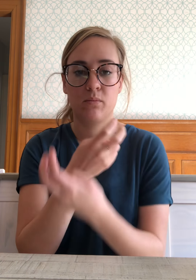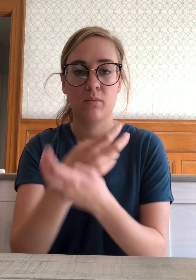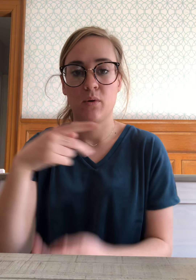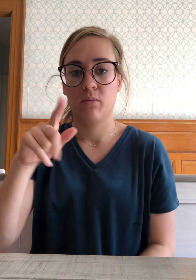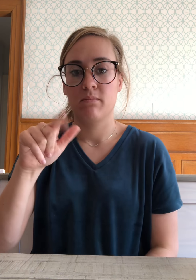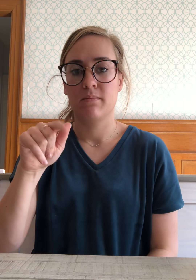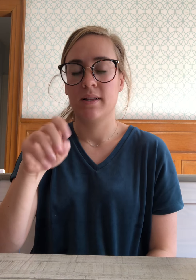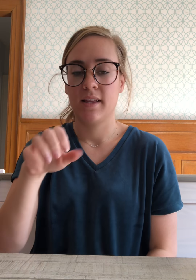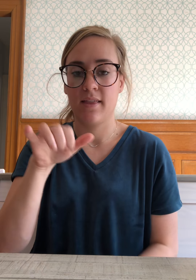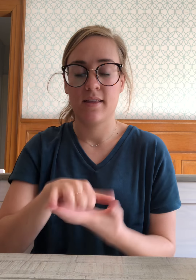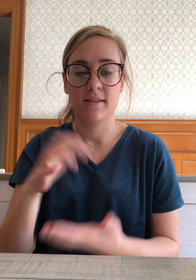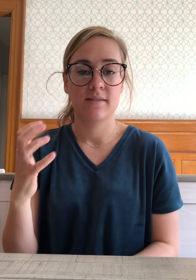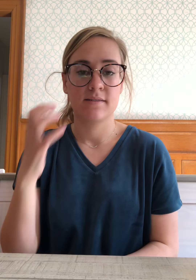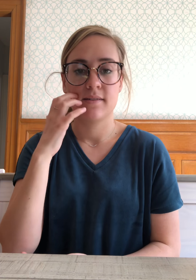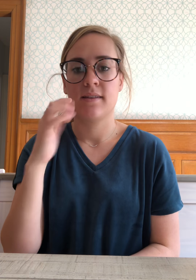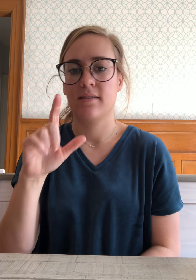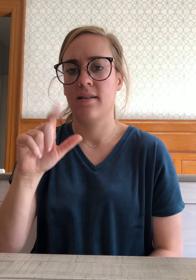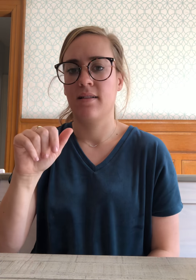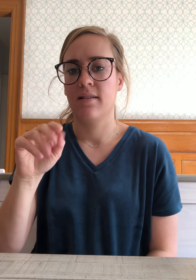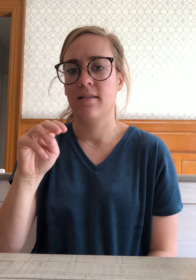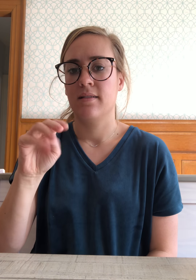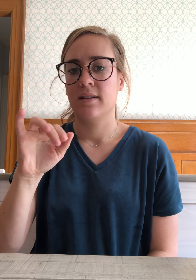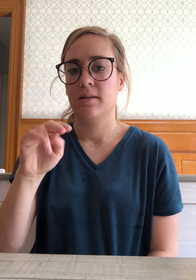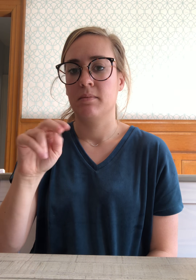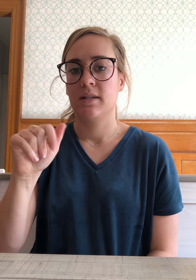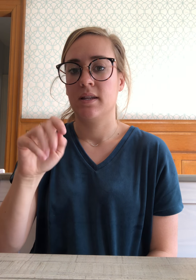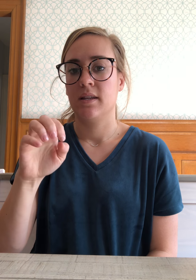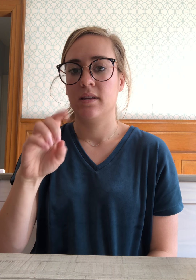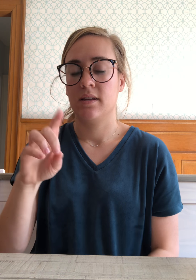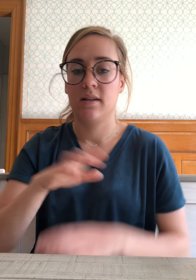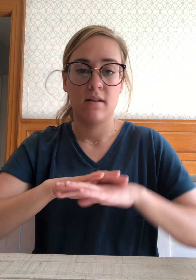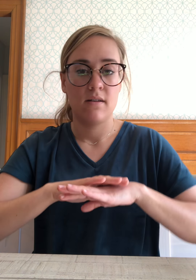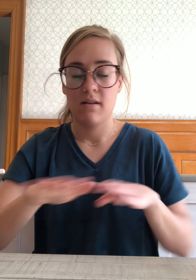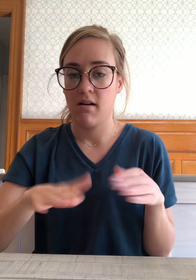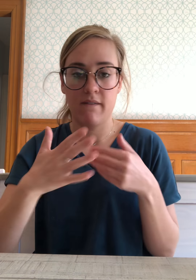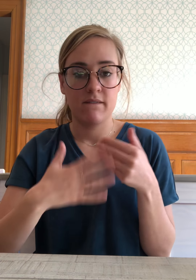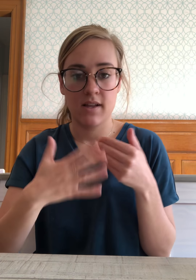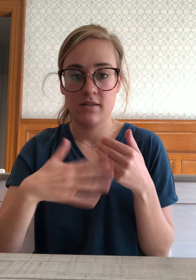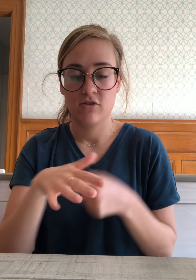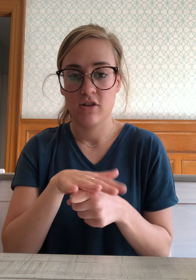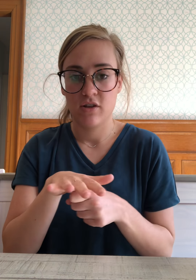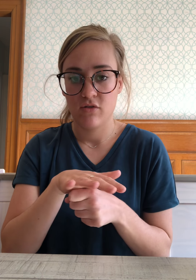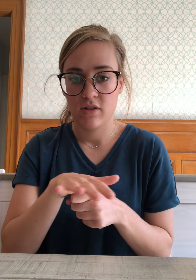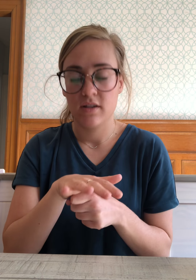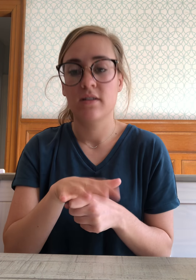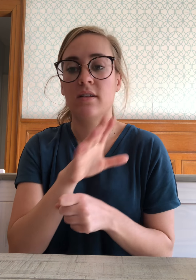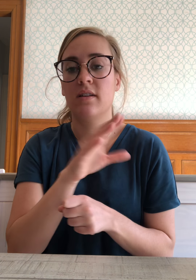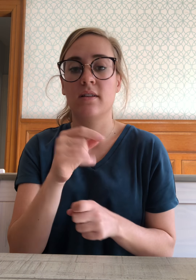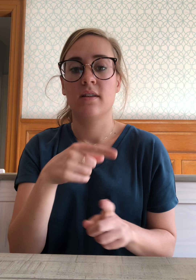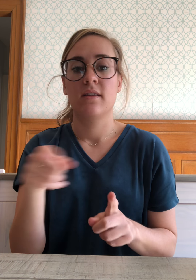dense, laminated avascular areas, and these areas resist tooth